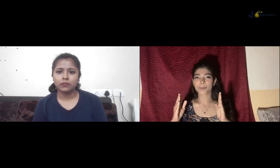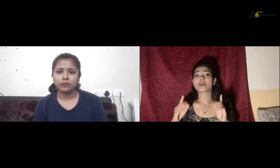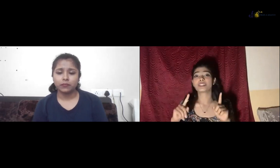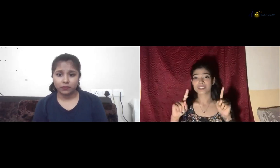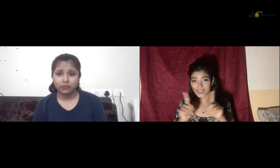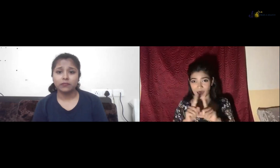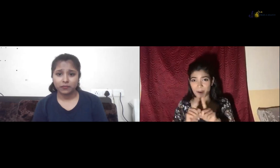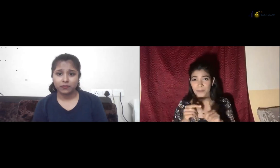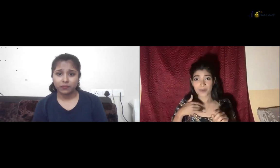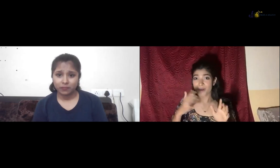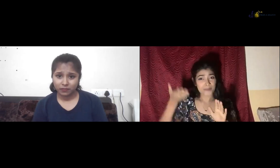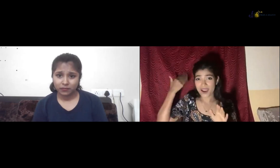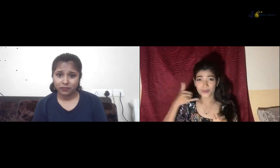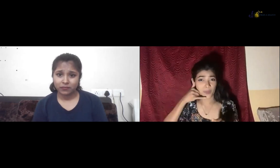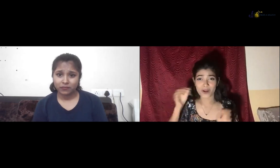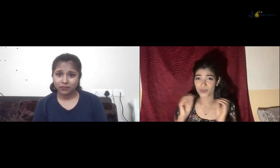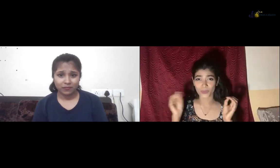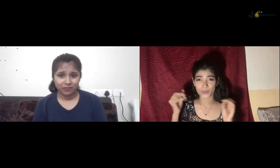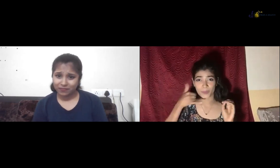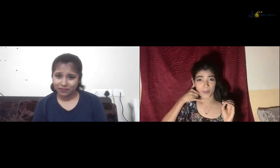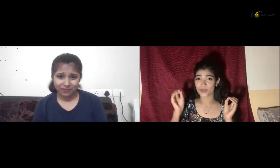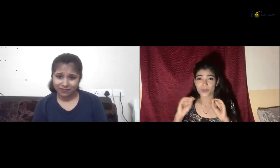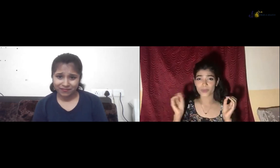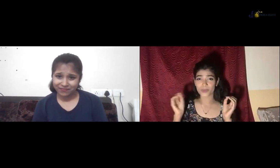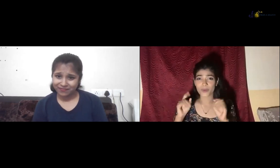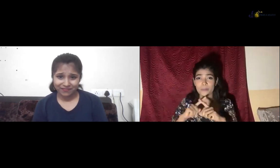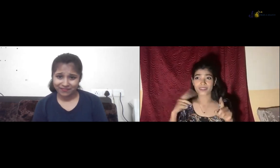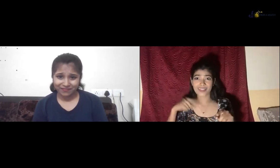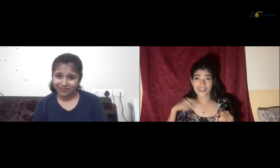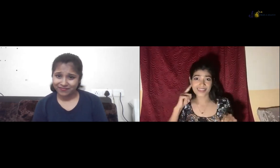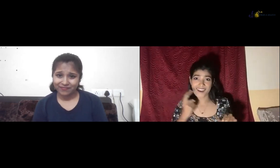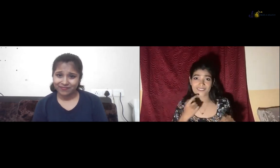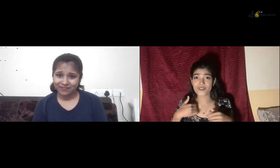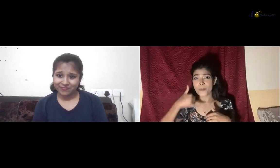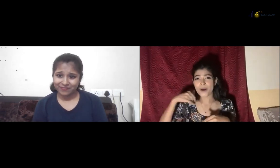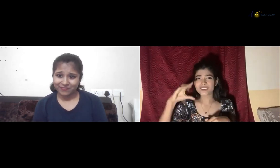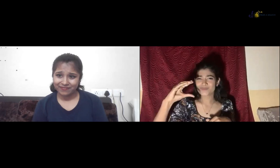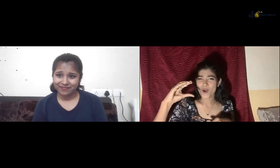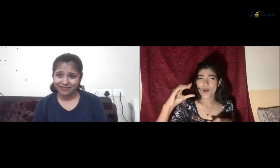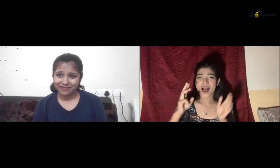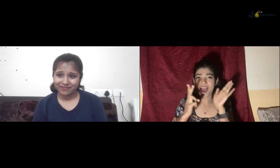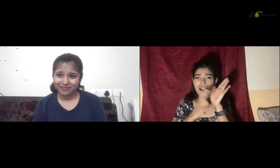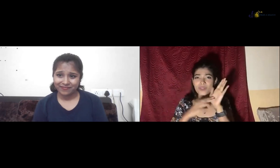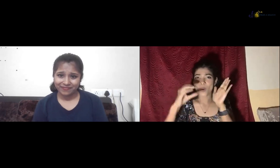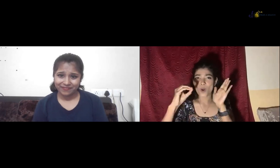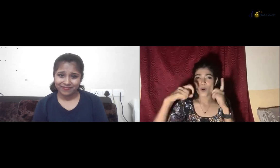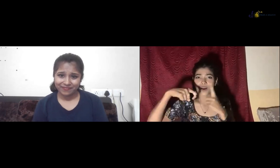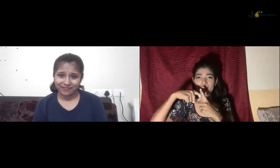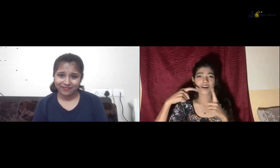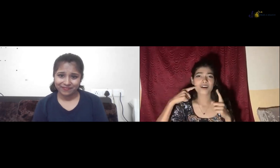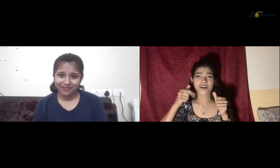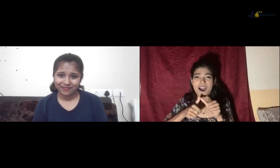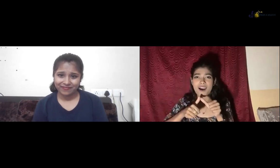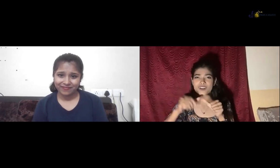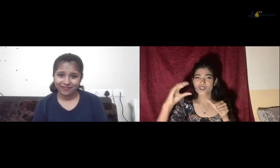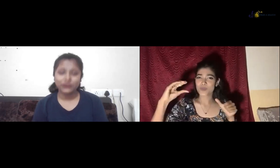when I was going towards my home, we don't have mobiles at that time. So we had